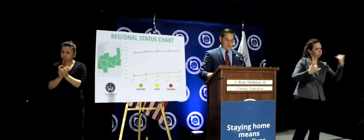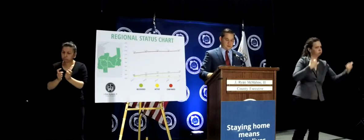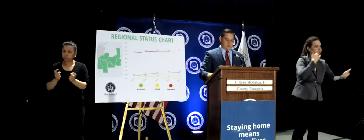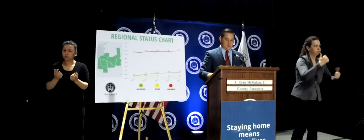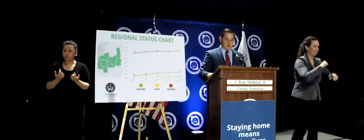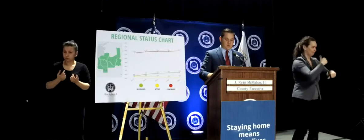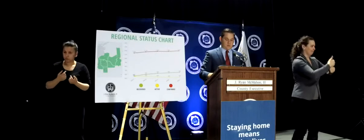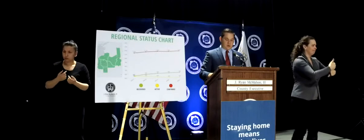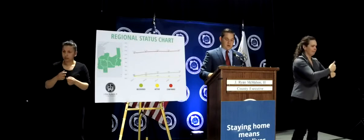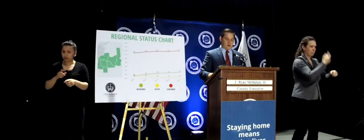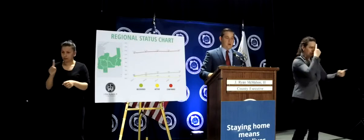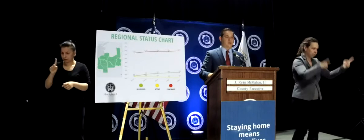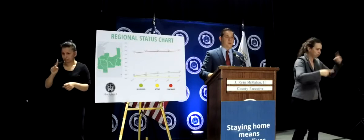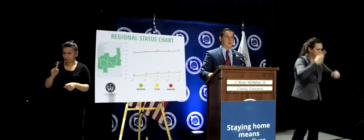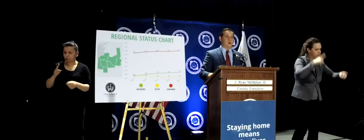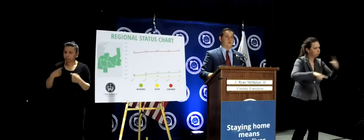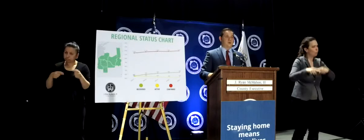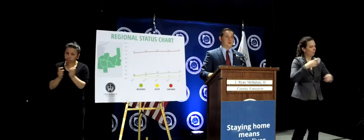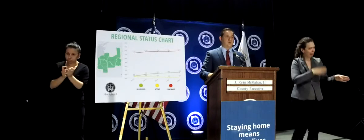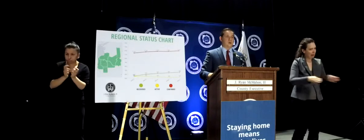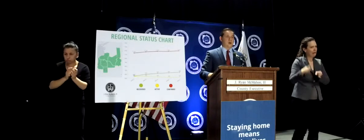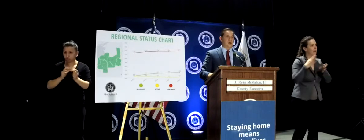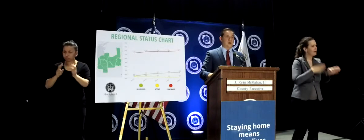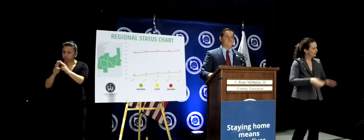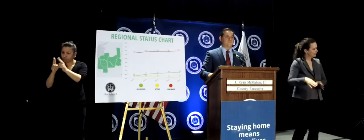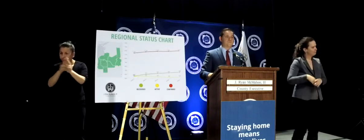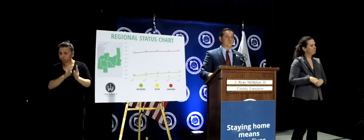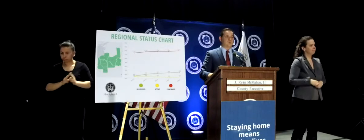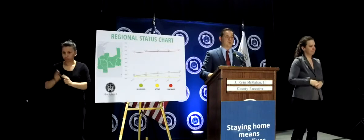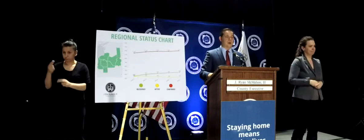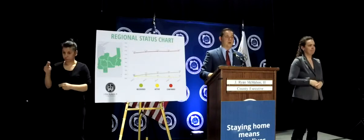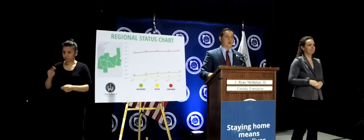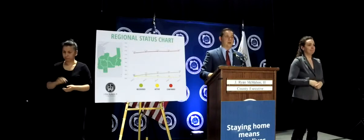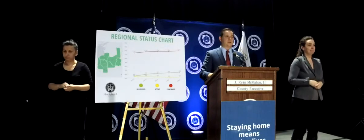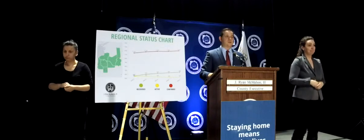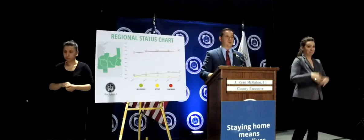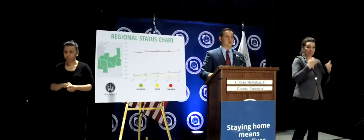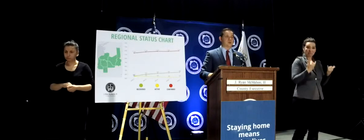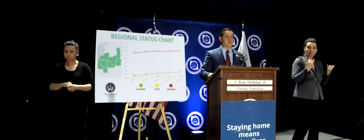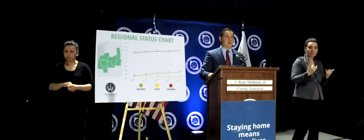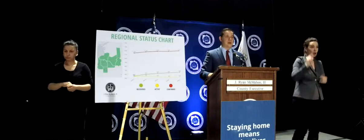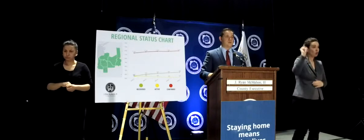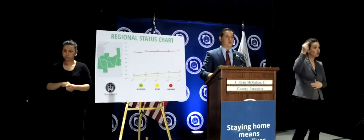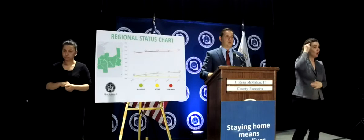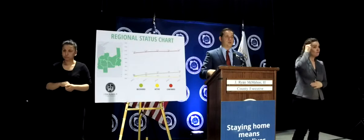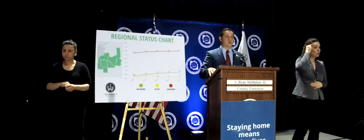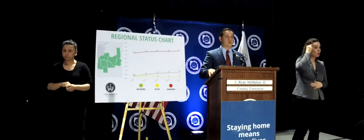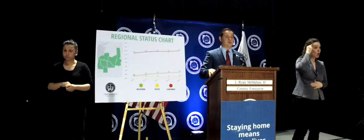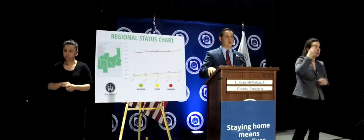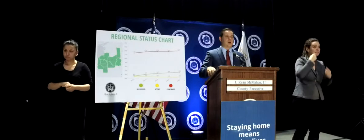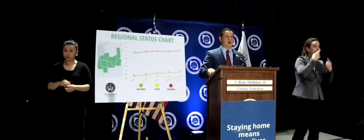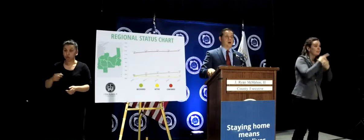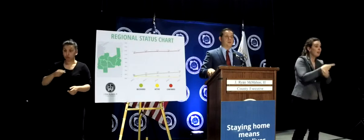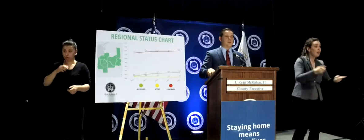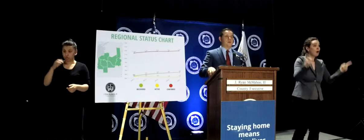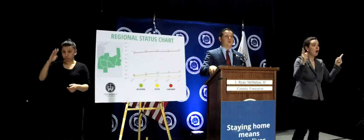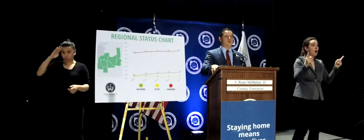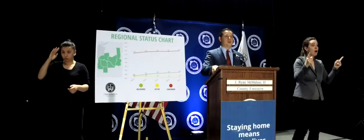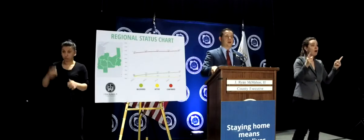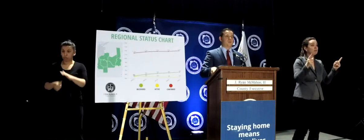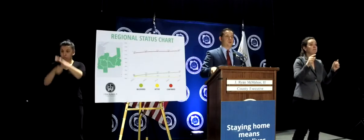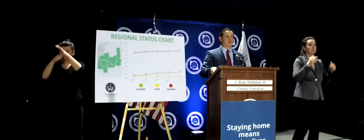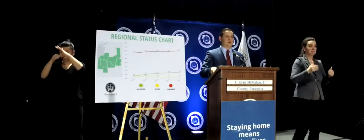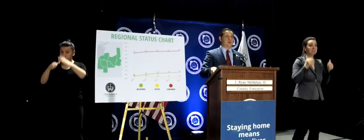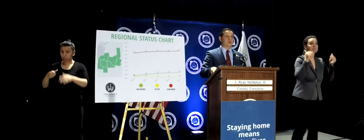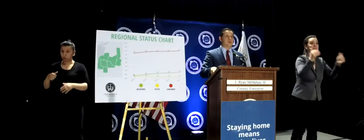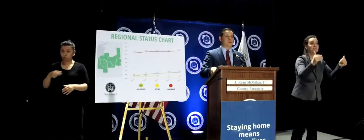to this. We're very encouraged by the governor allowing elective surgeries again for regions,